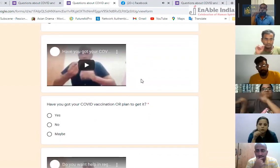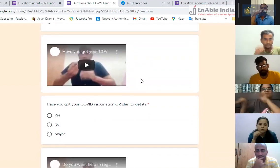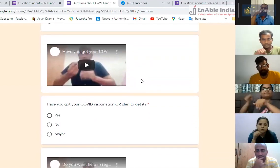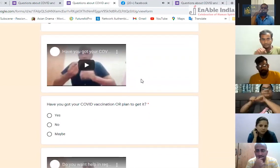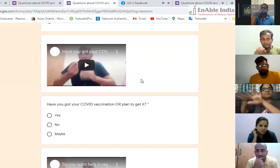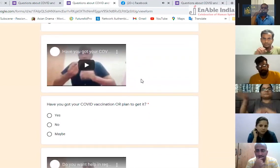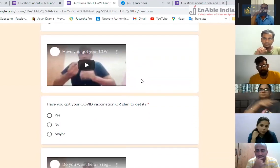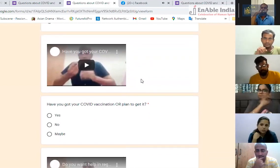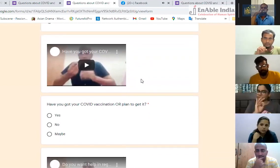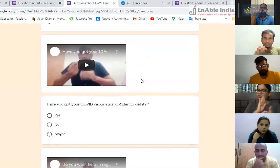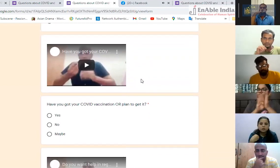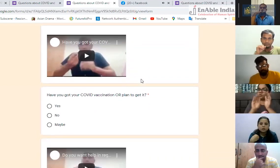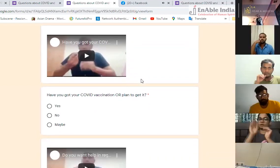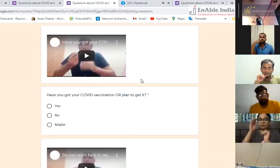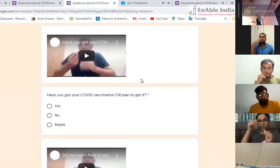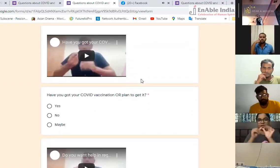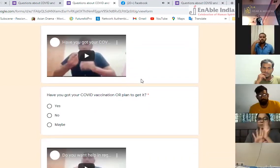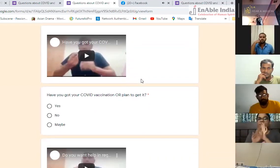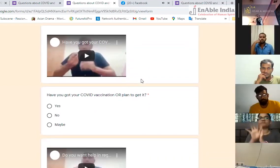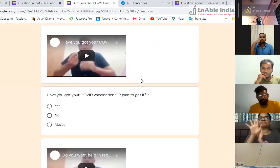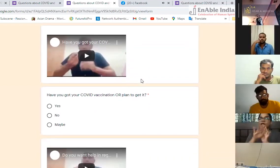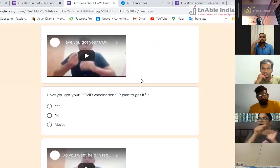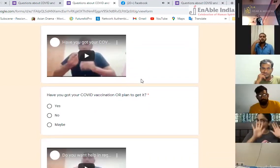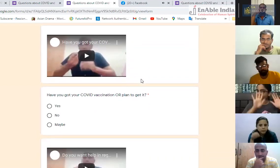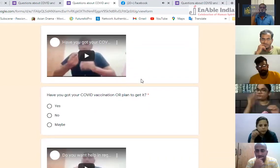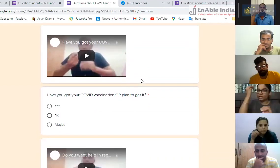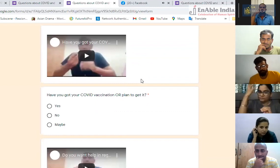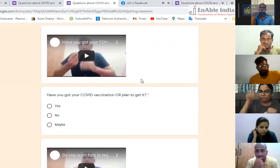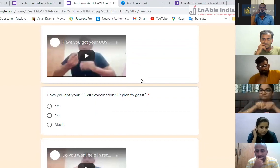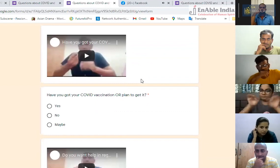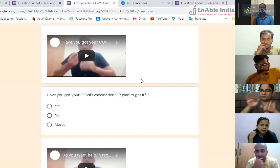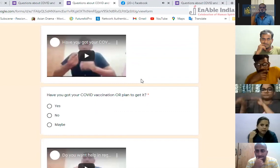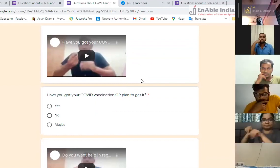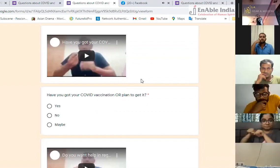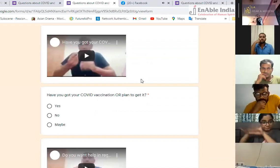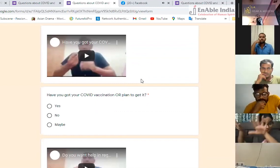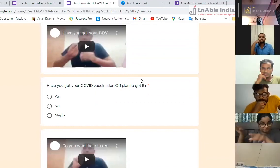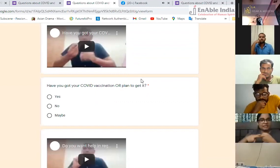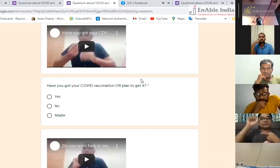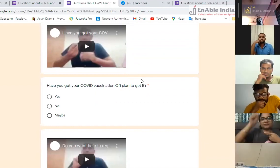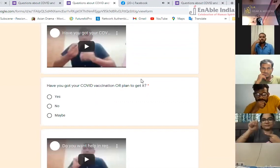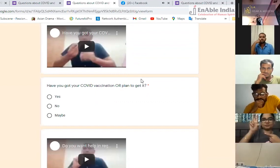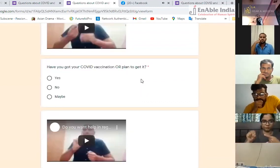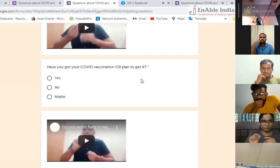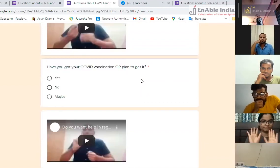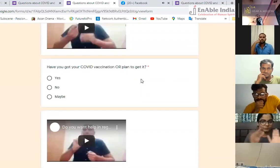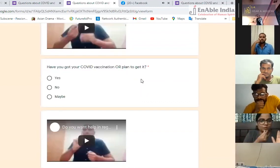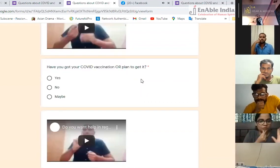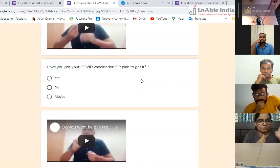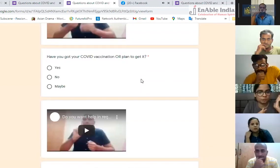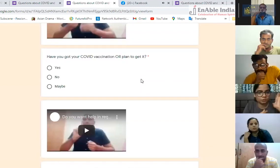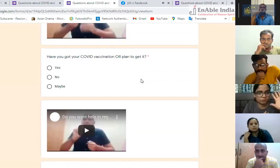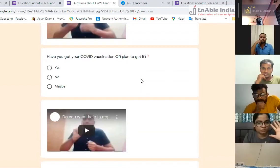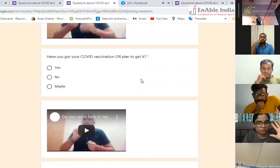While watching the discussion, will you inform other people that yeah, there are program being hosted